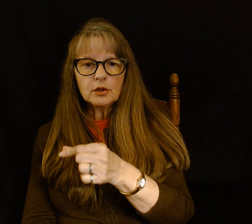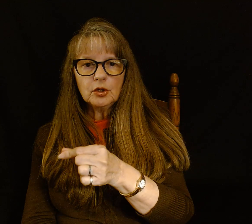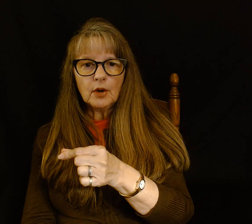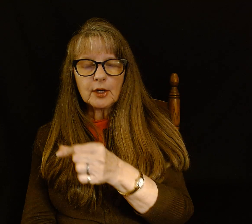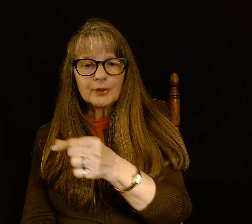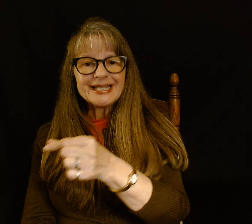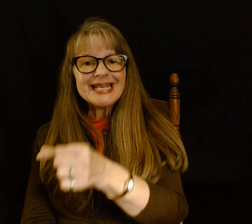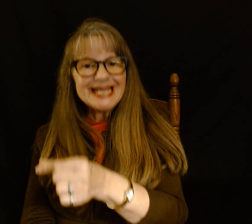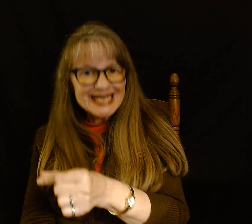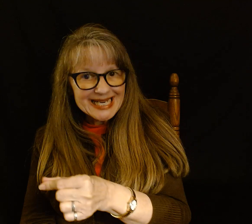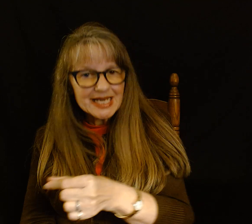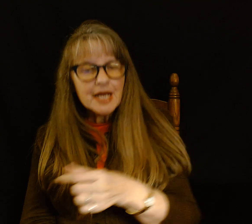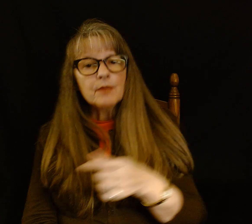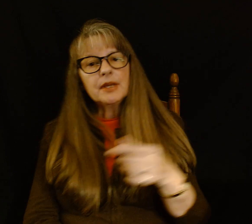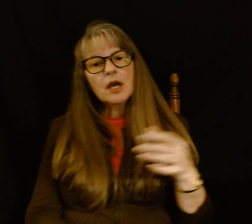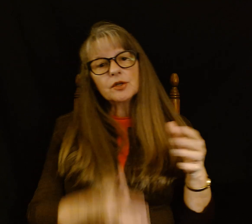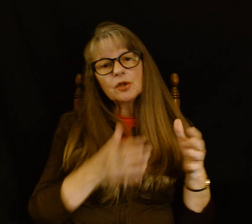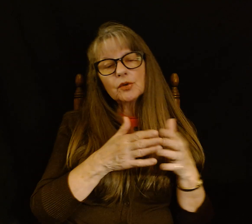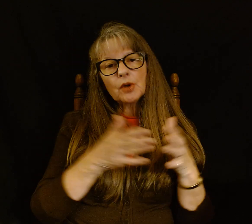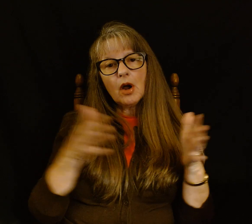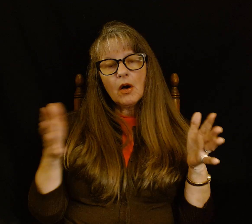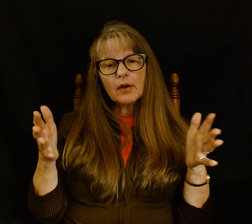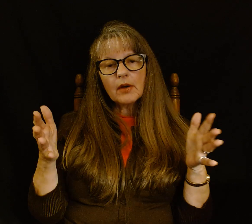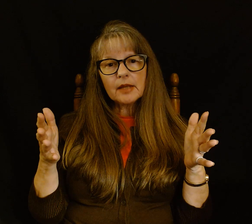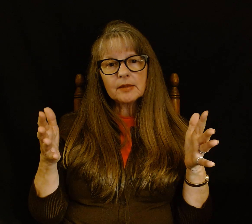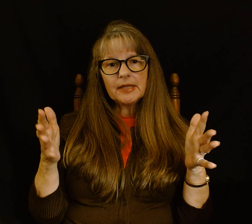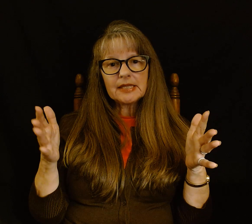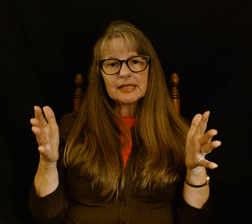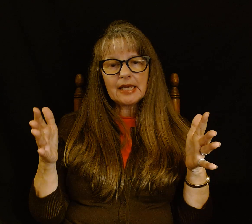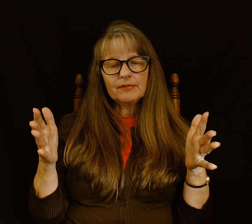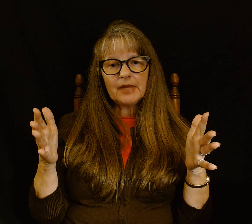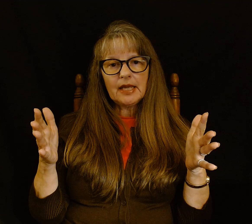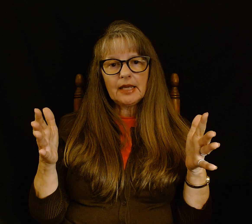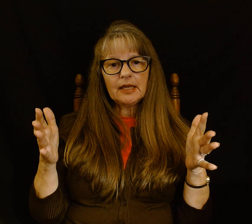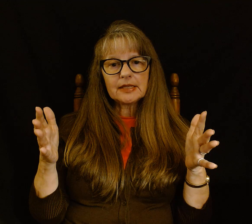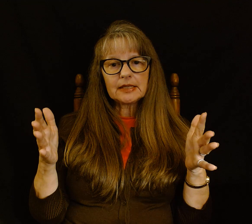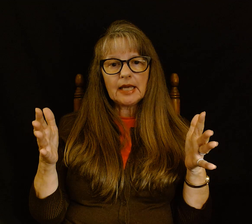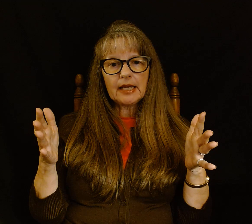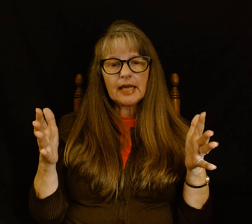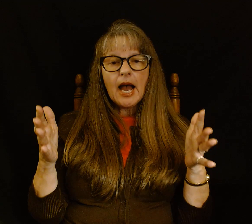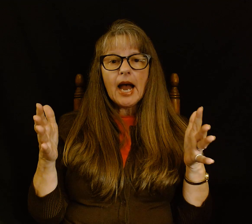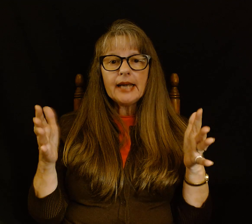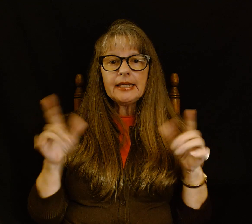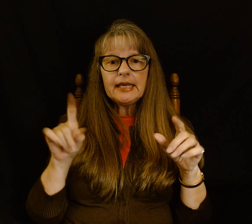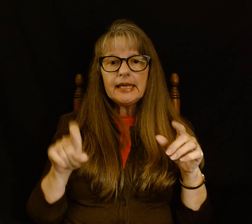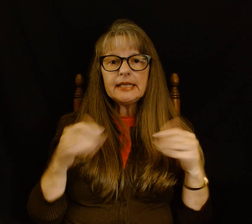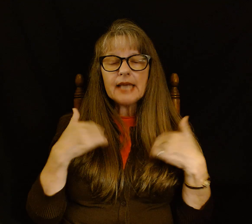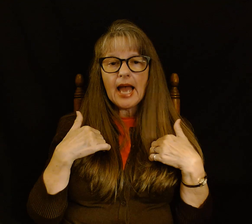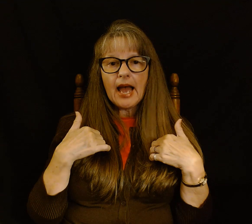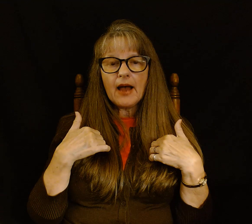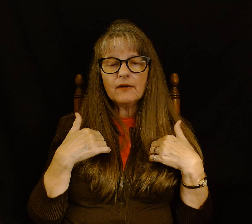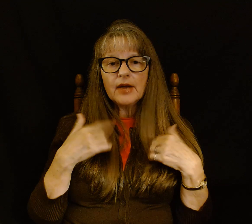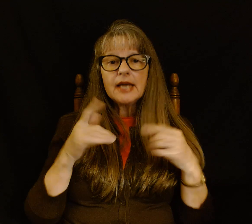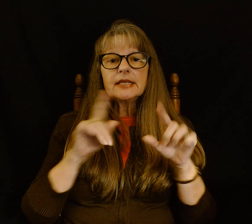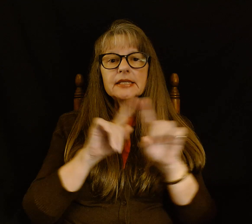a critique, because those are all kinds of means the same thing. It's like I need to have